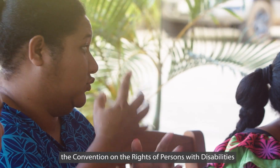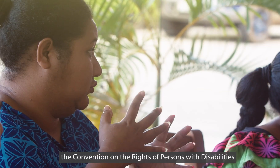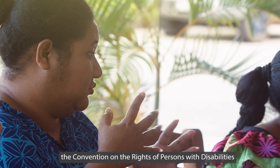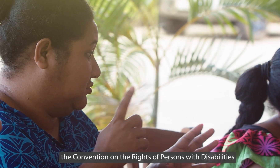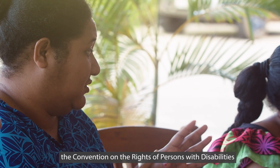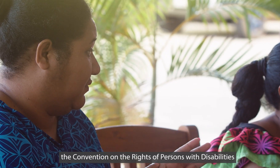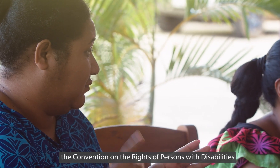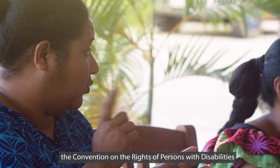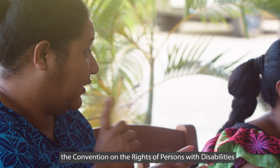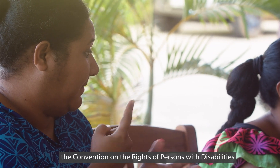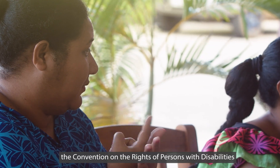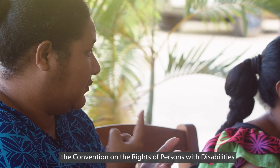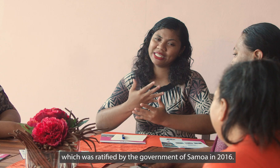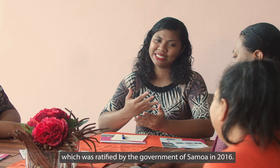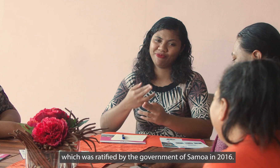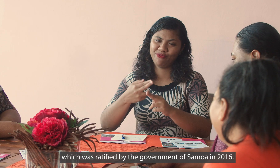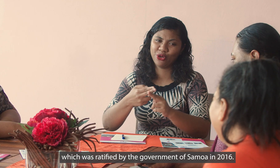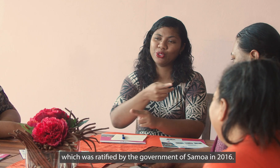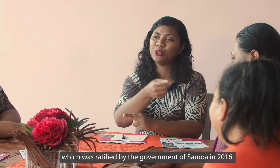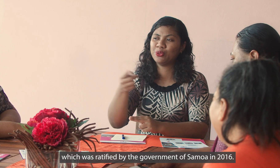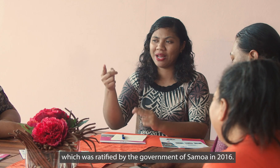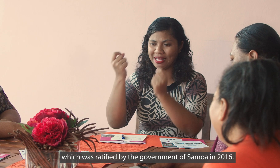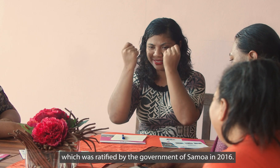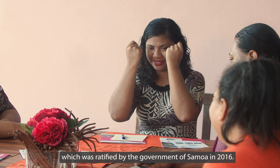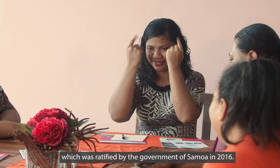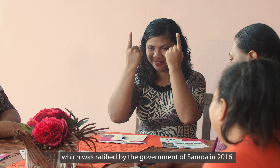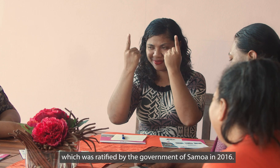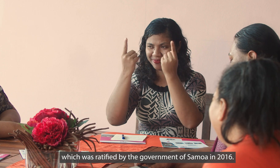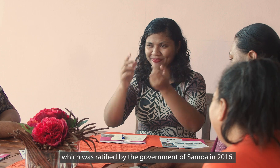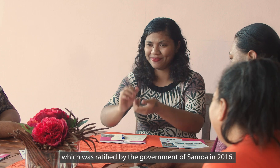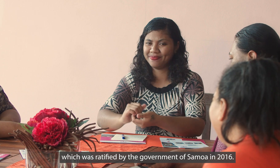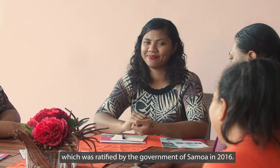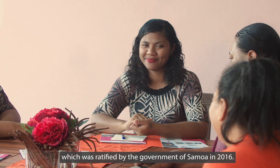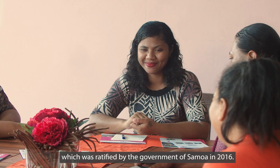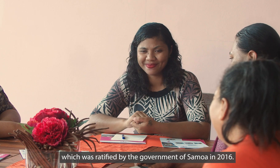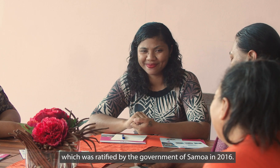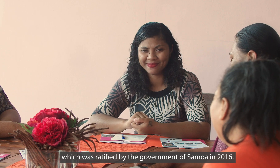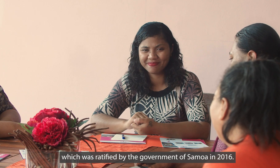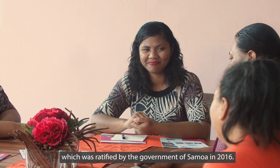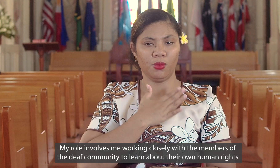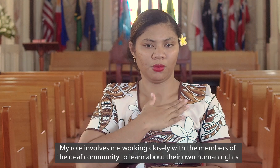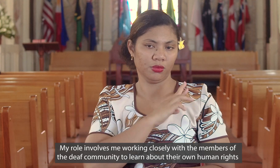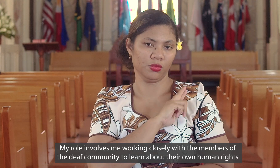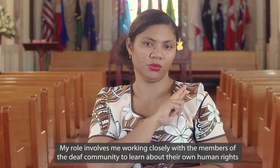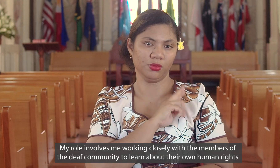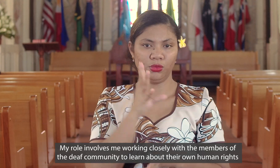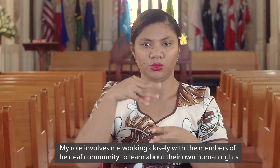of Persons with Disabilities, which was ratified by the government of Samoa in 2016. My role involves